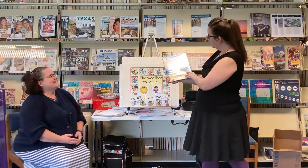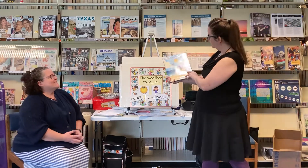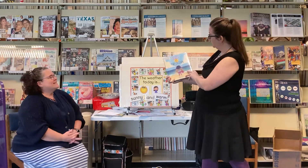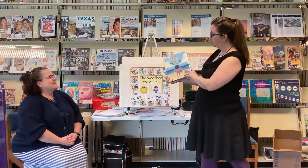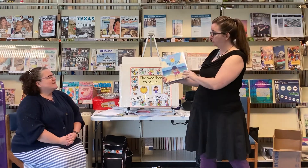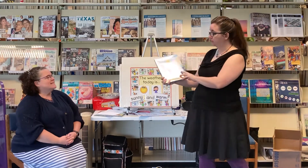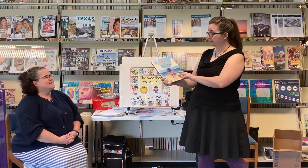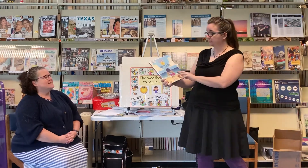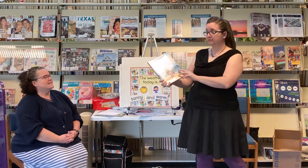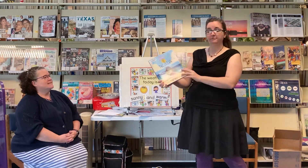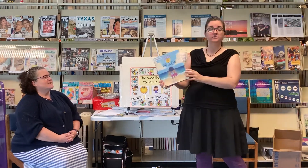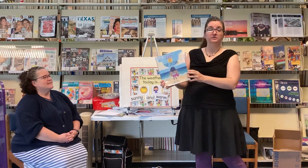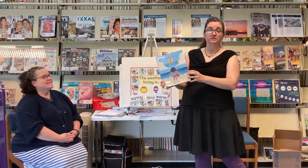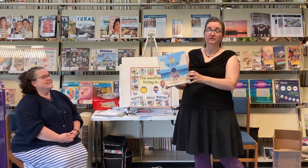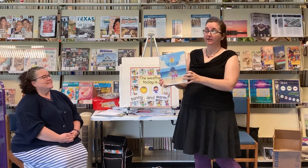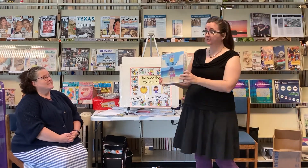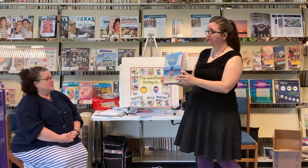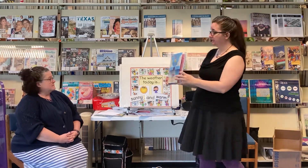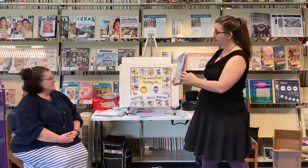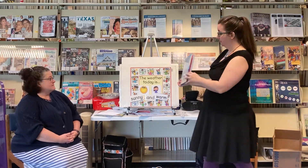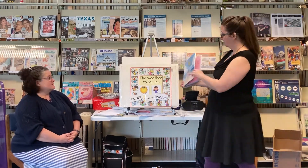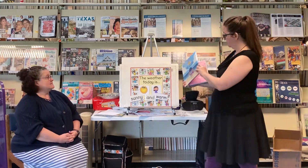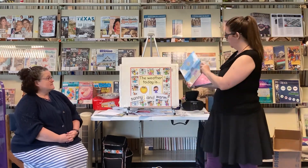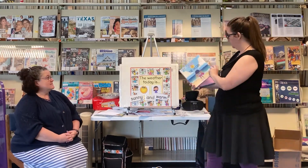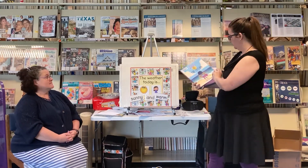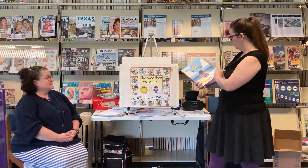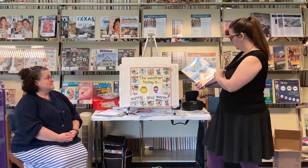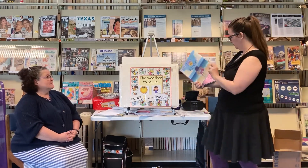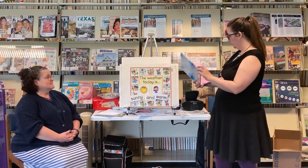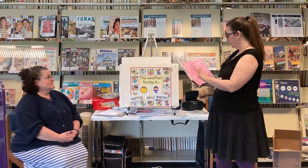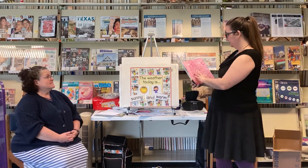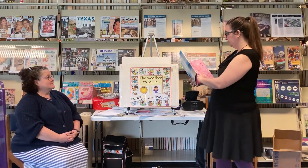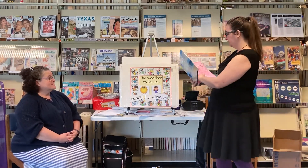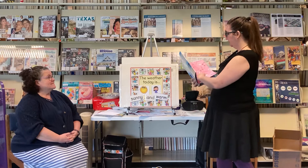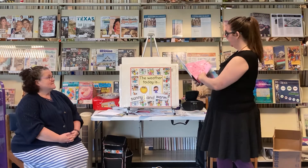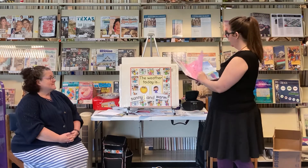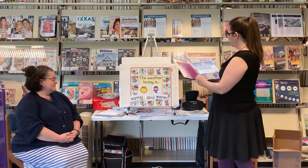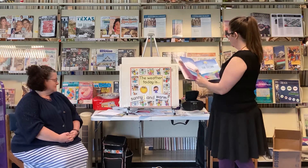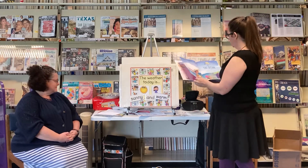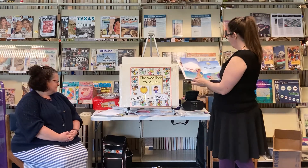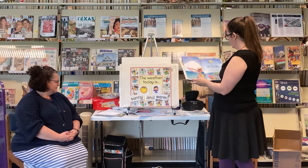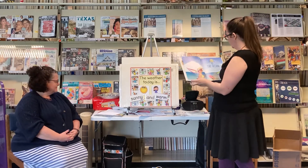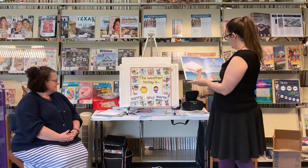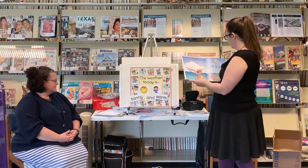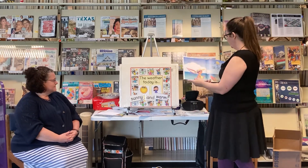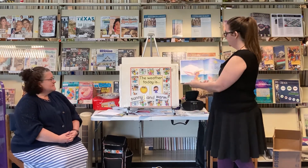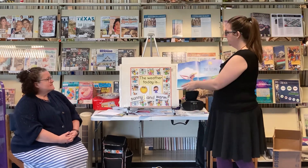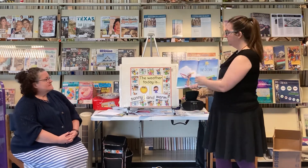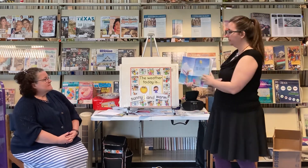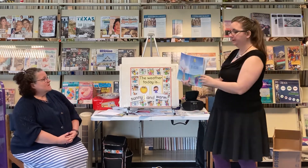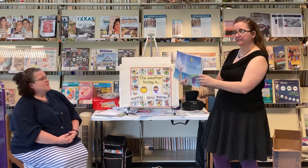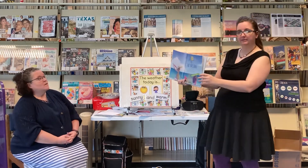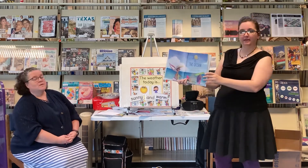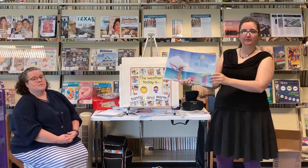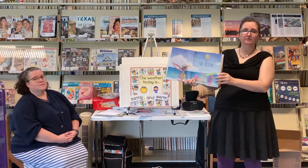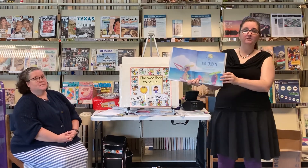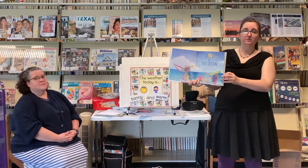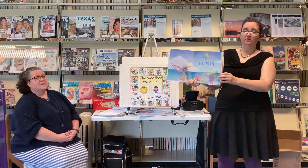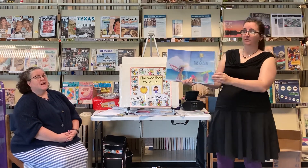called Jules versus the Ocean. Let's see. I've got a very special page in here. What page is that?